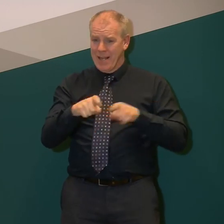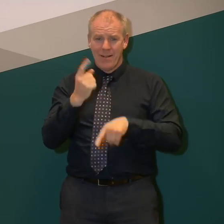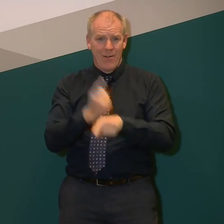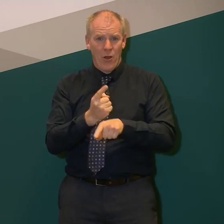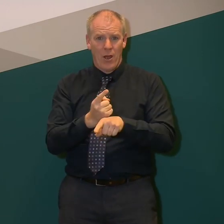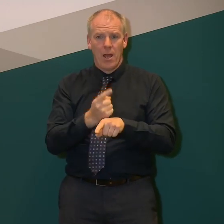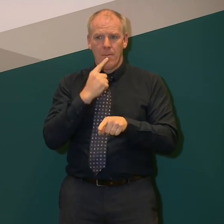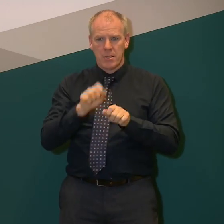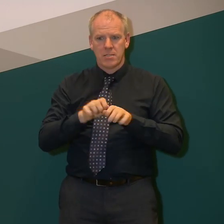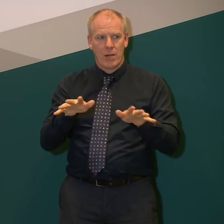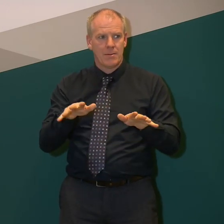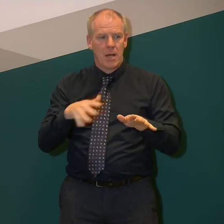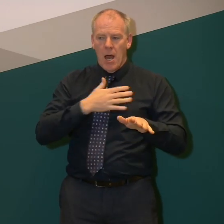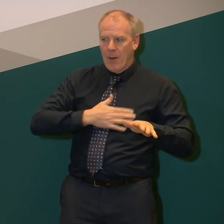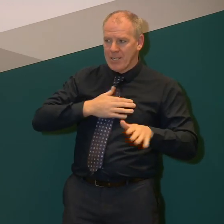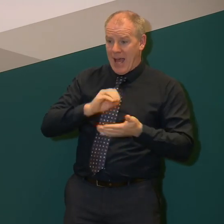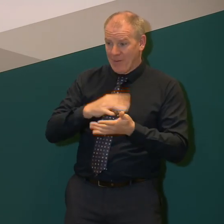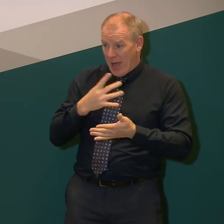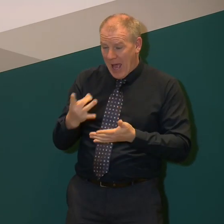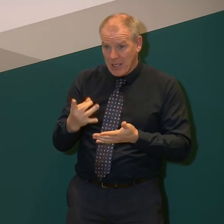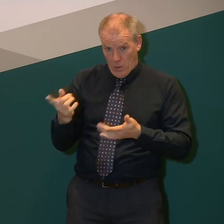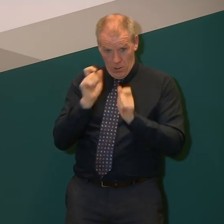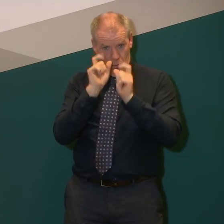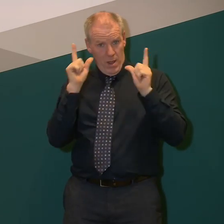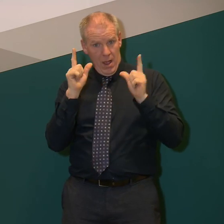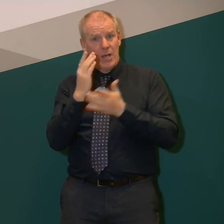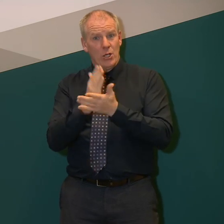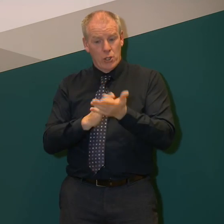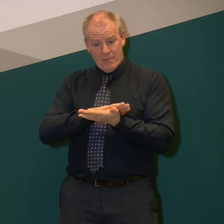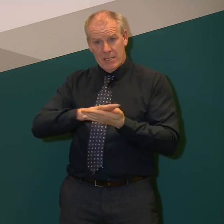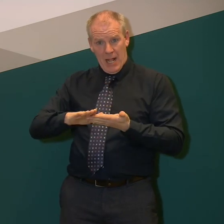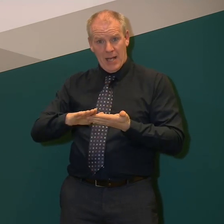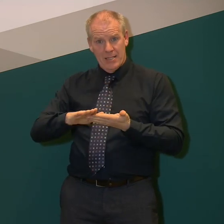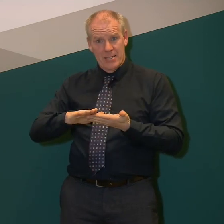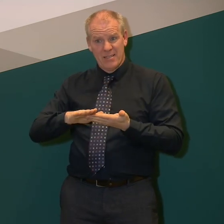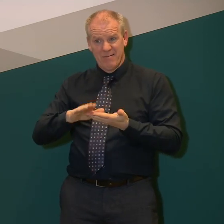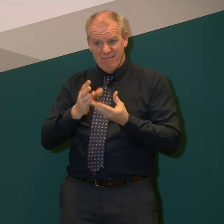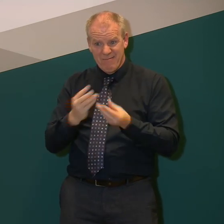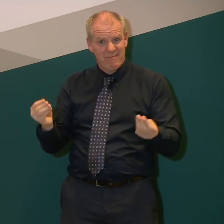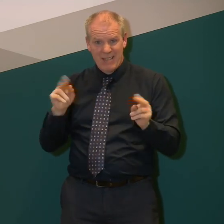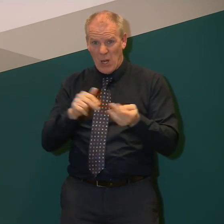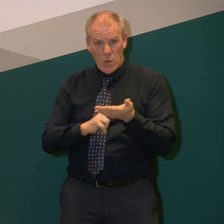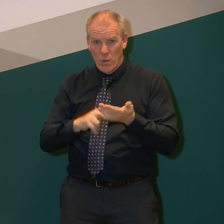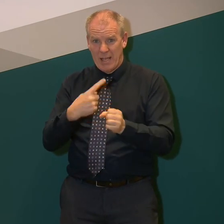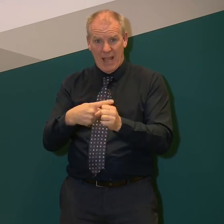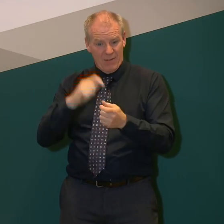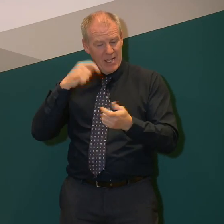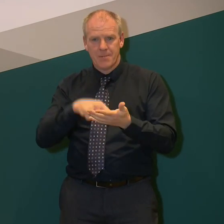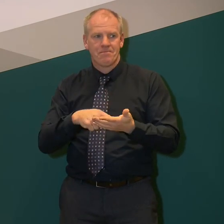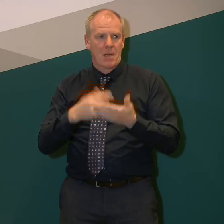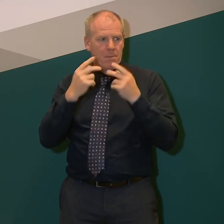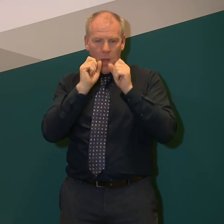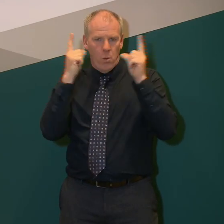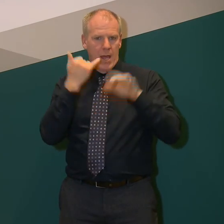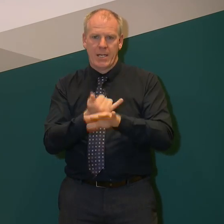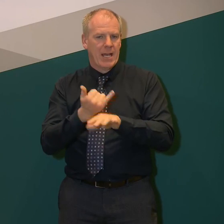I understand that, but apologies, I have to ask you, are you aware that some slides have expired while people are waiting? I'm not aware of any expired slides at this